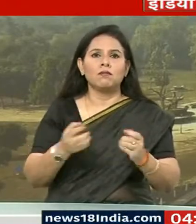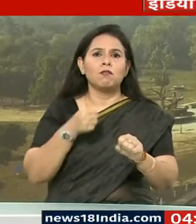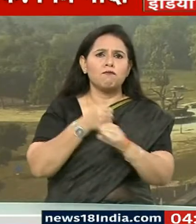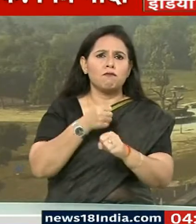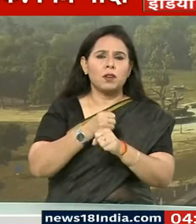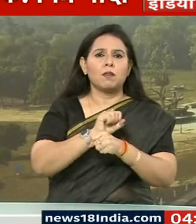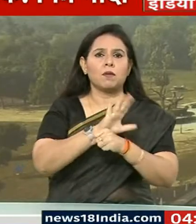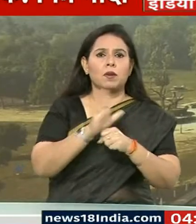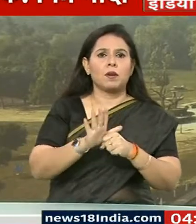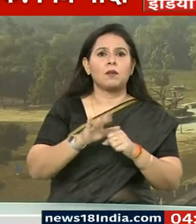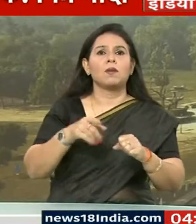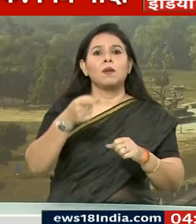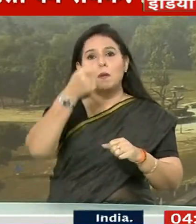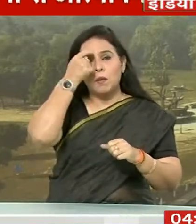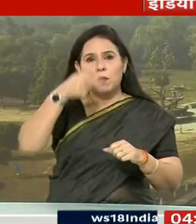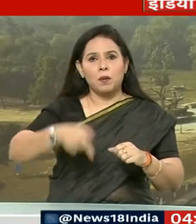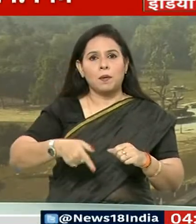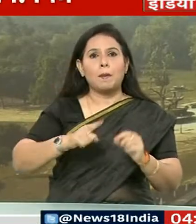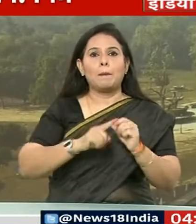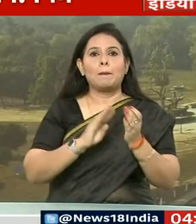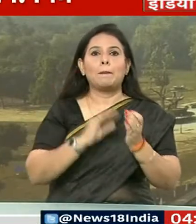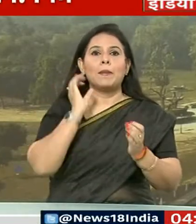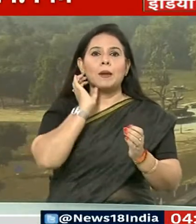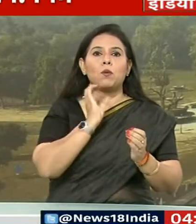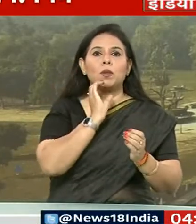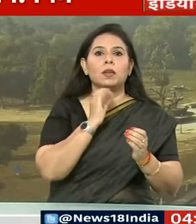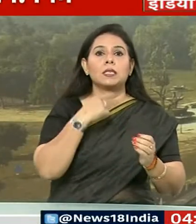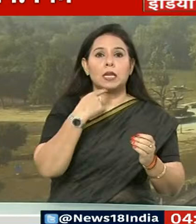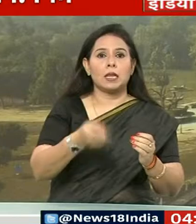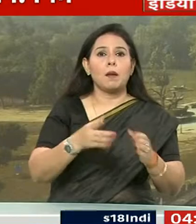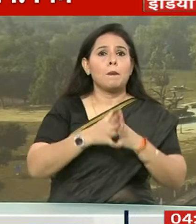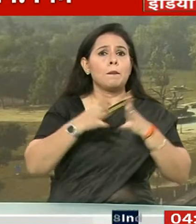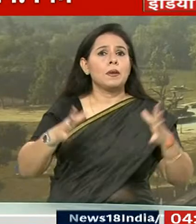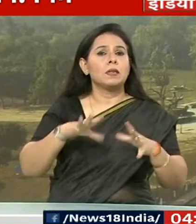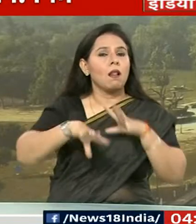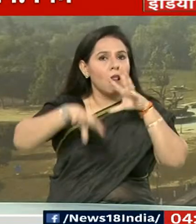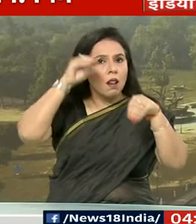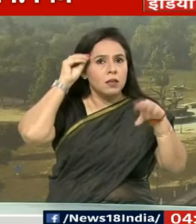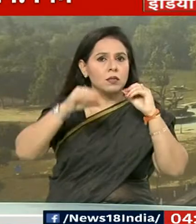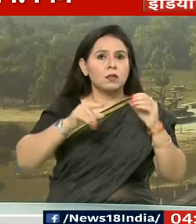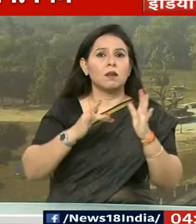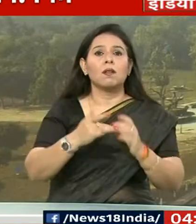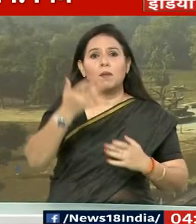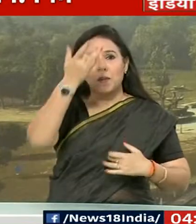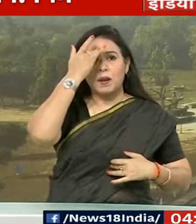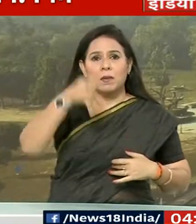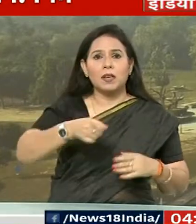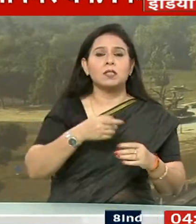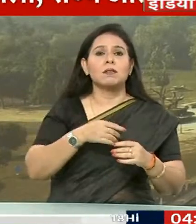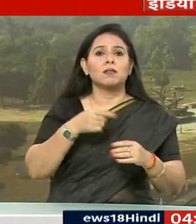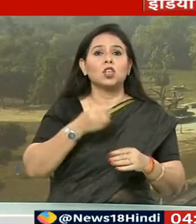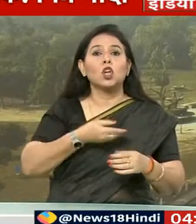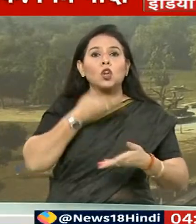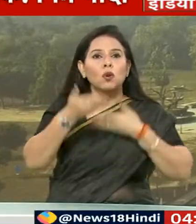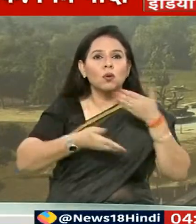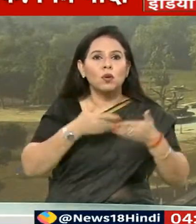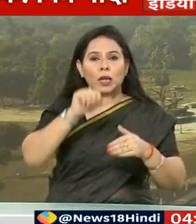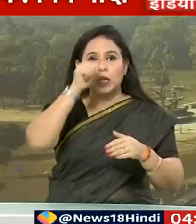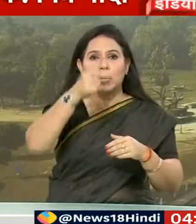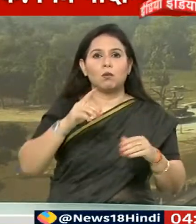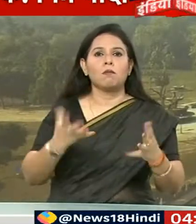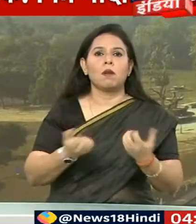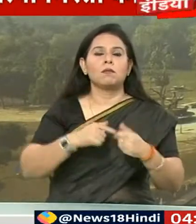in fighting the COVID-19 outbreak. Prime Minister Narendra Modi said that the biggest lesson the pandemic has taught